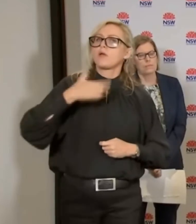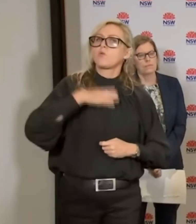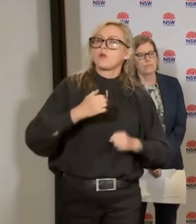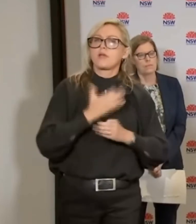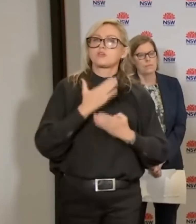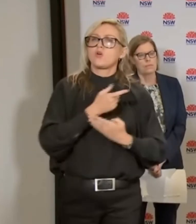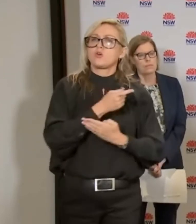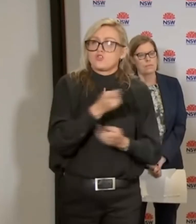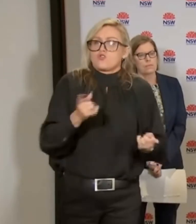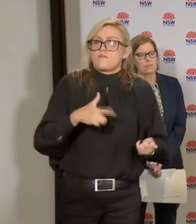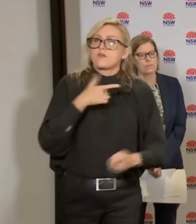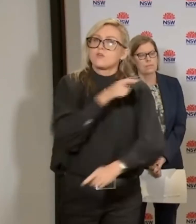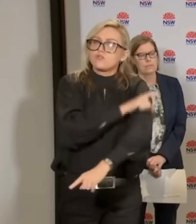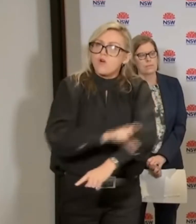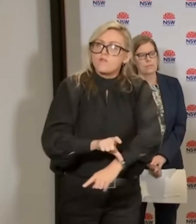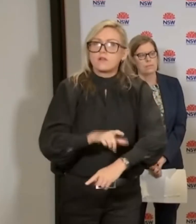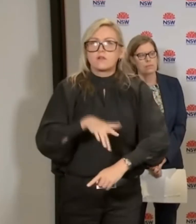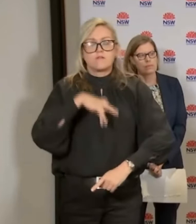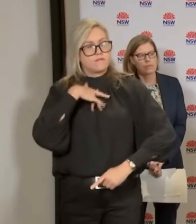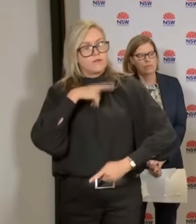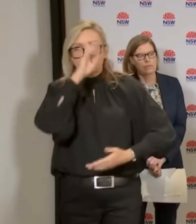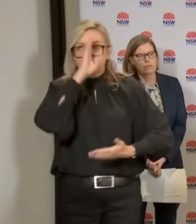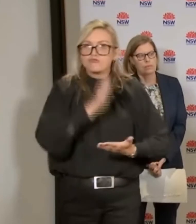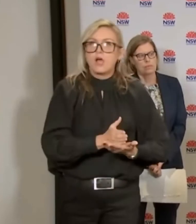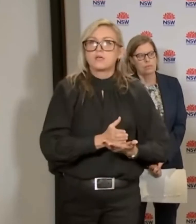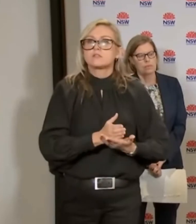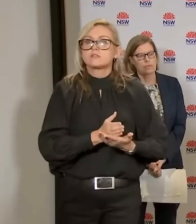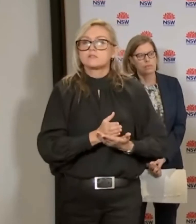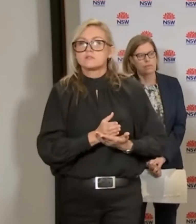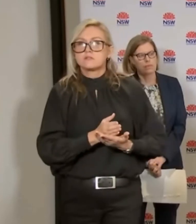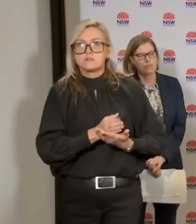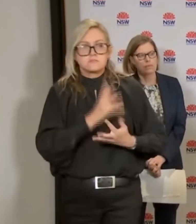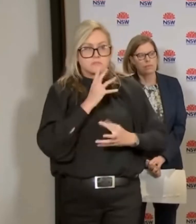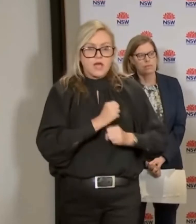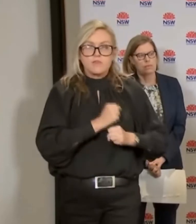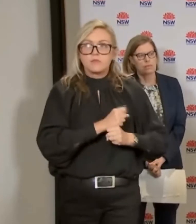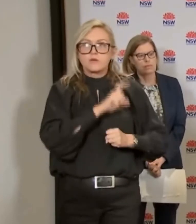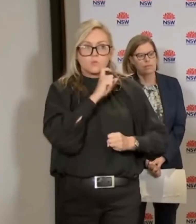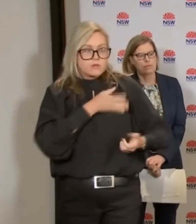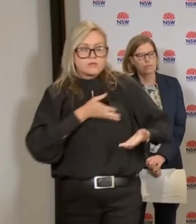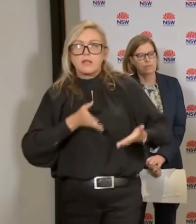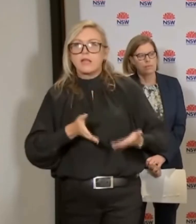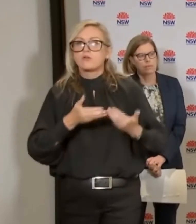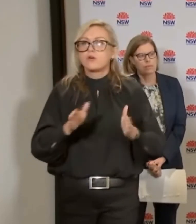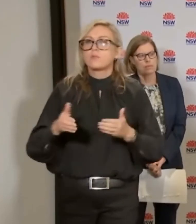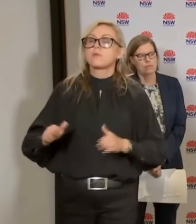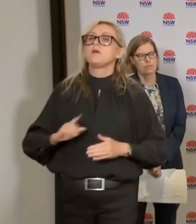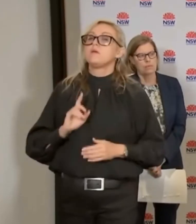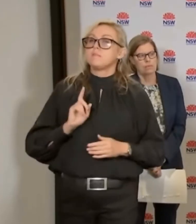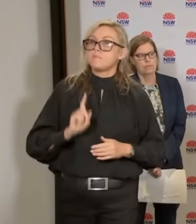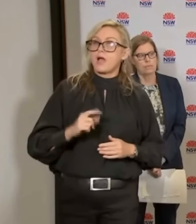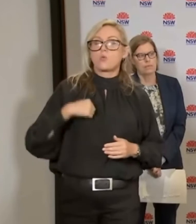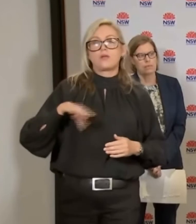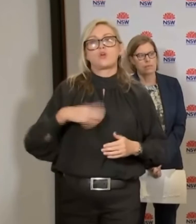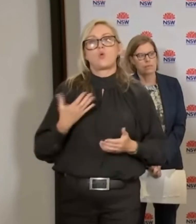provide that knowledge, provide that guarantee and assurance about what our policy position is. And of course, at all times, we don't want to create